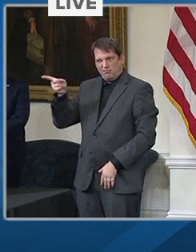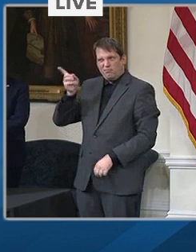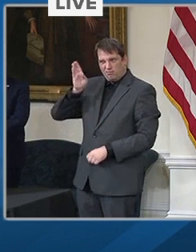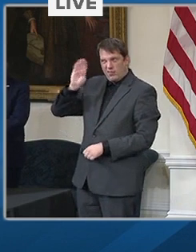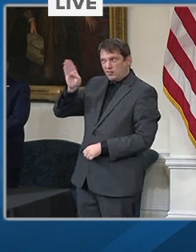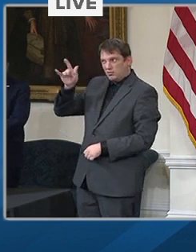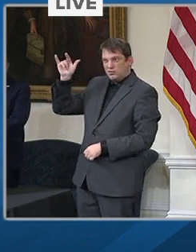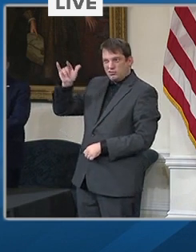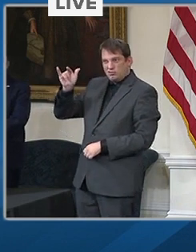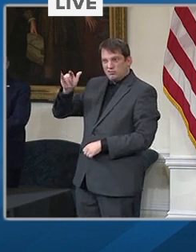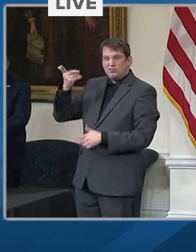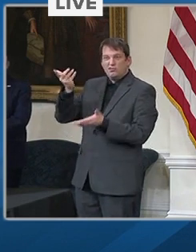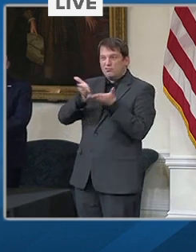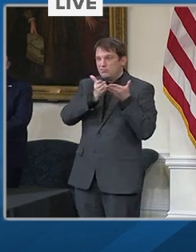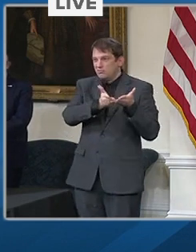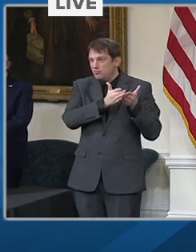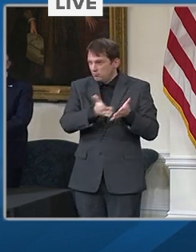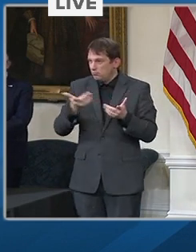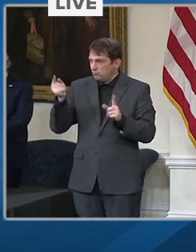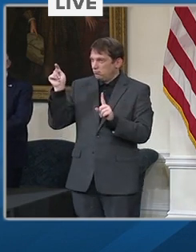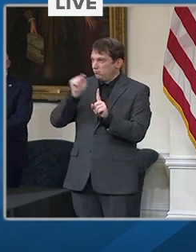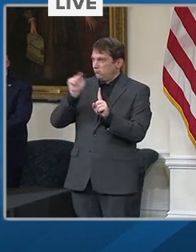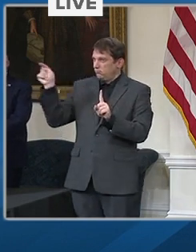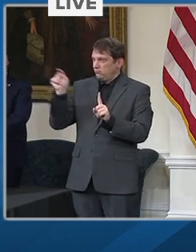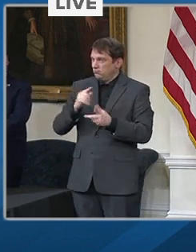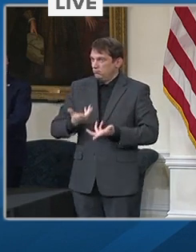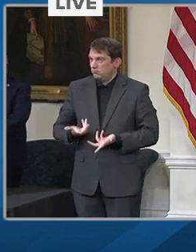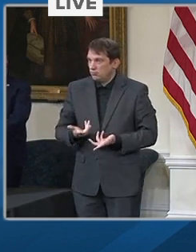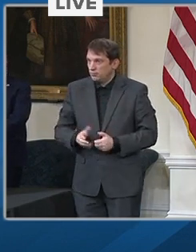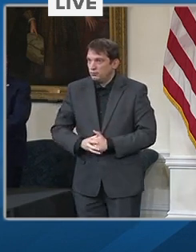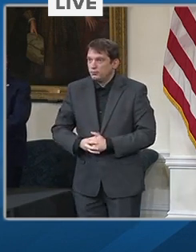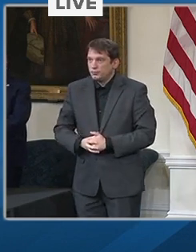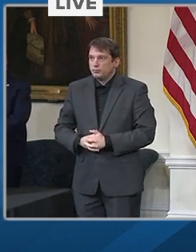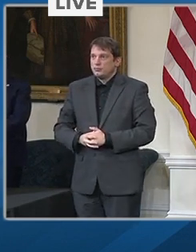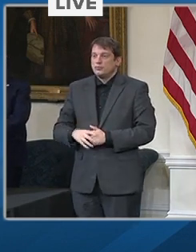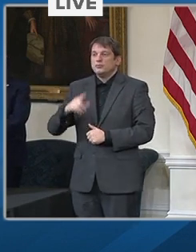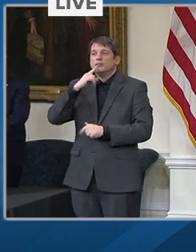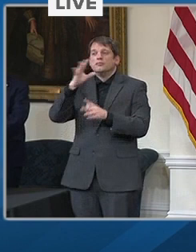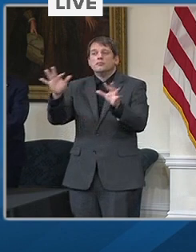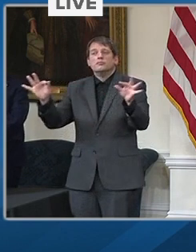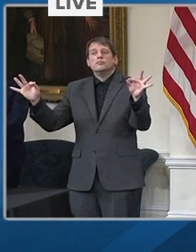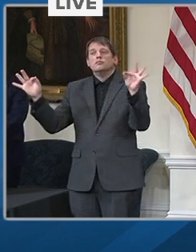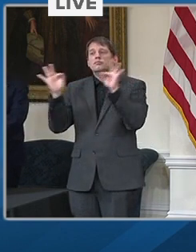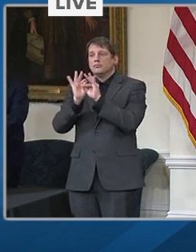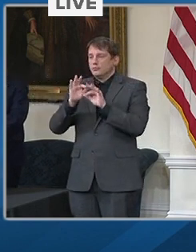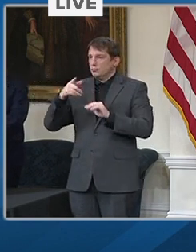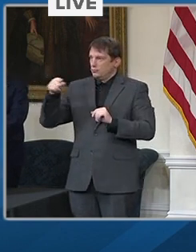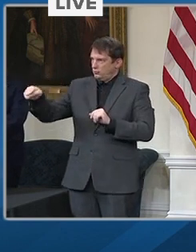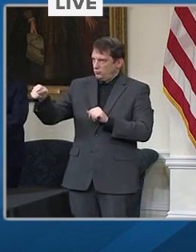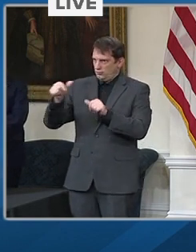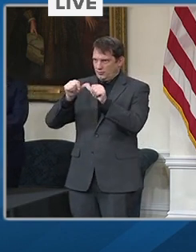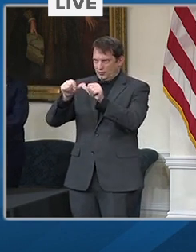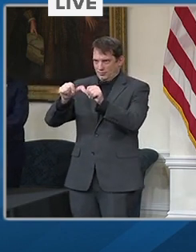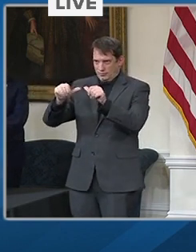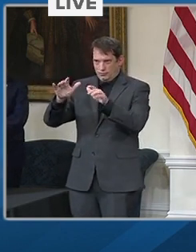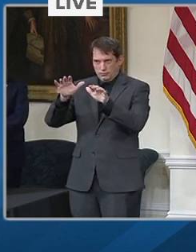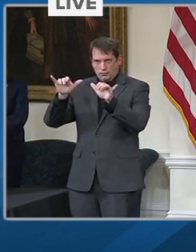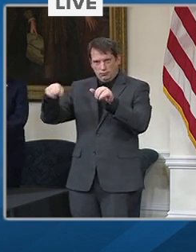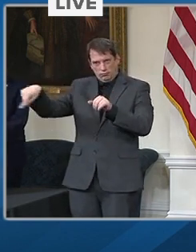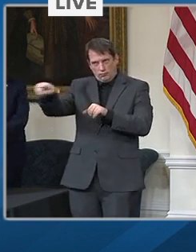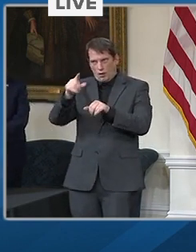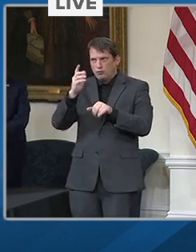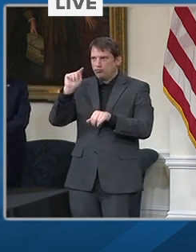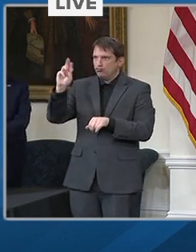Airport. Our MVA workers have provided key services to keep our truck drivers on the road, and crews across MDOT and our own employees